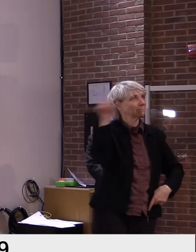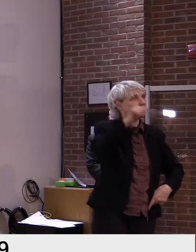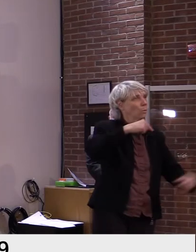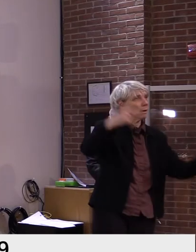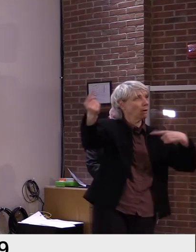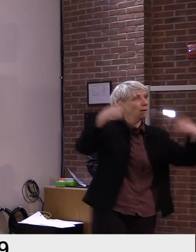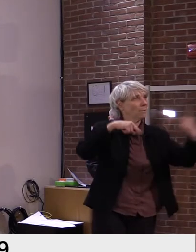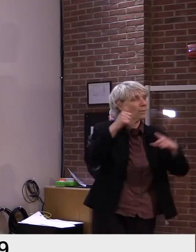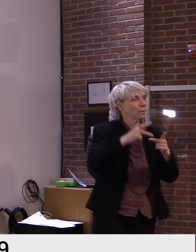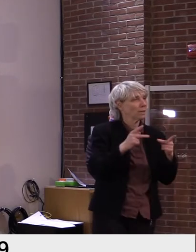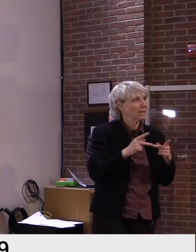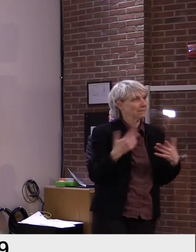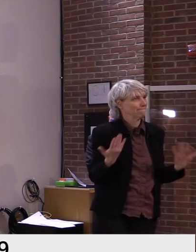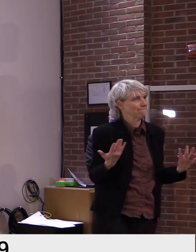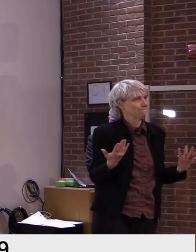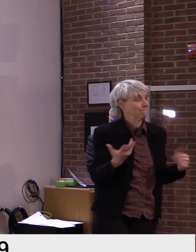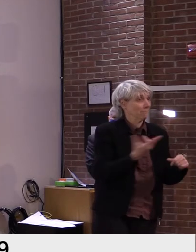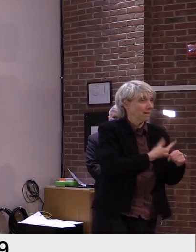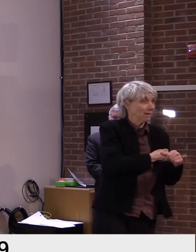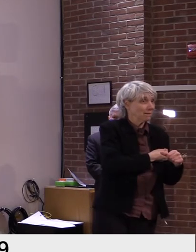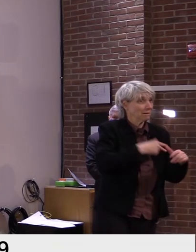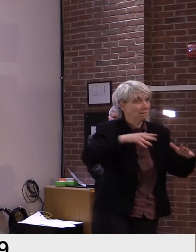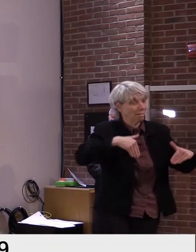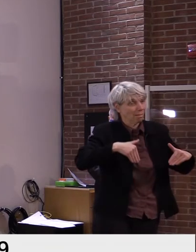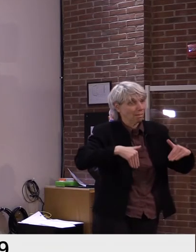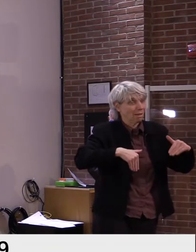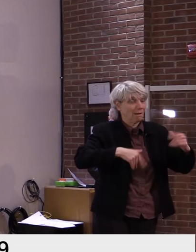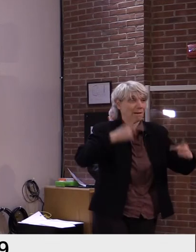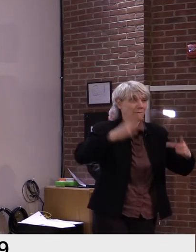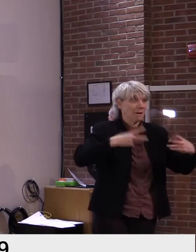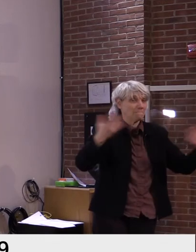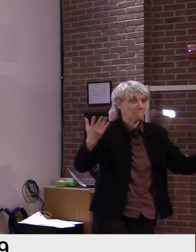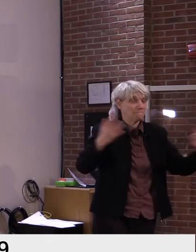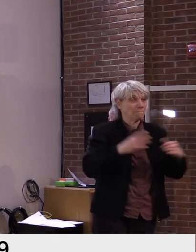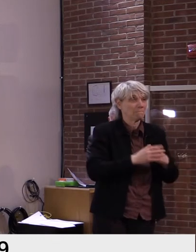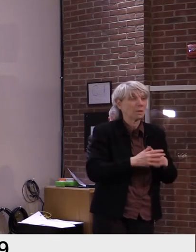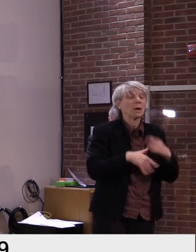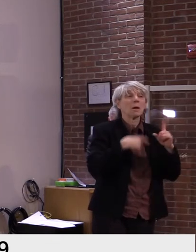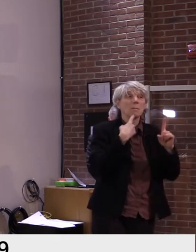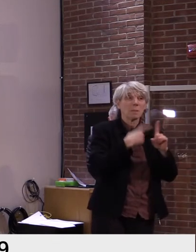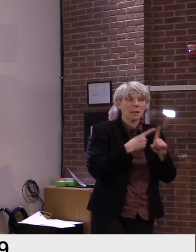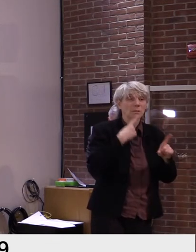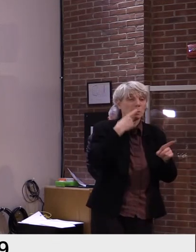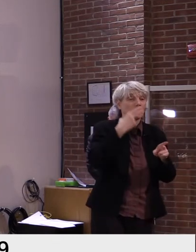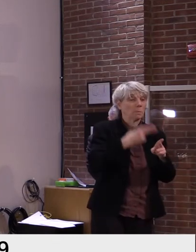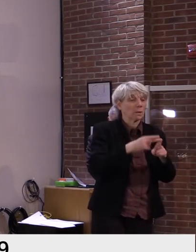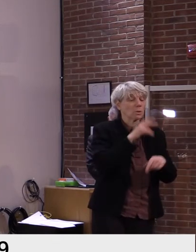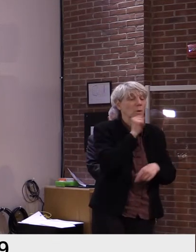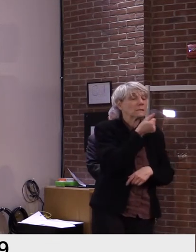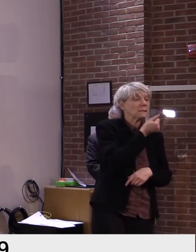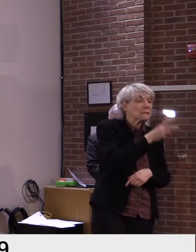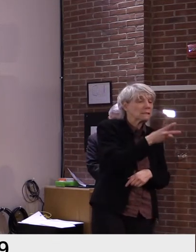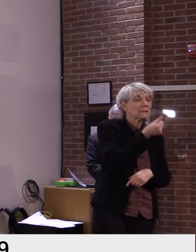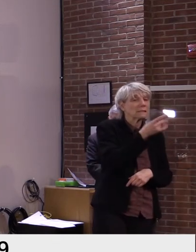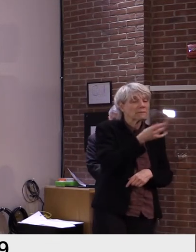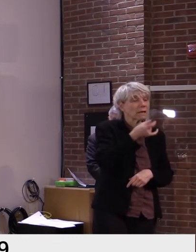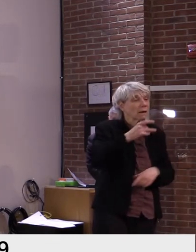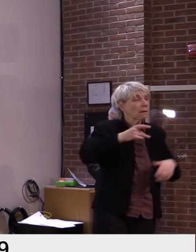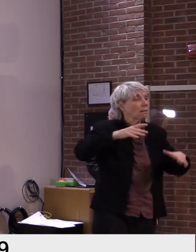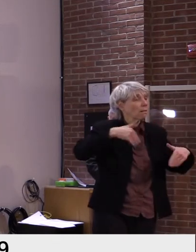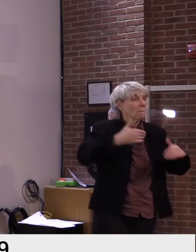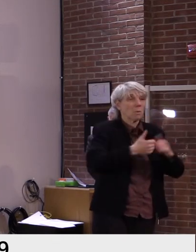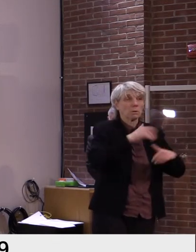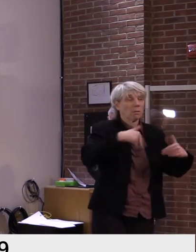the near future, those under the age of 18 or 16. Until the trials are complete and